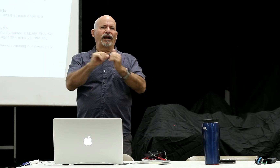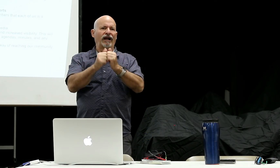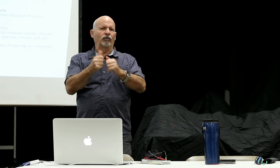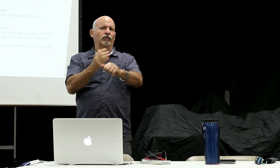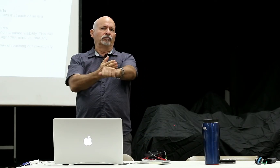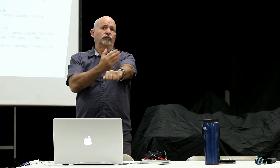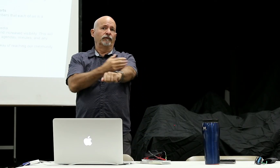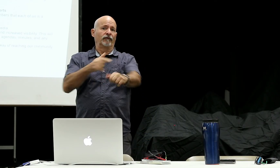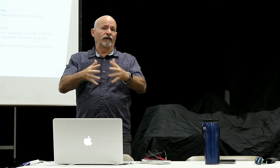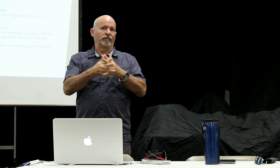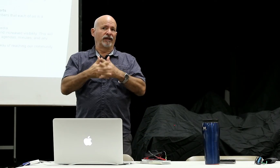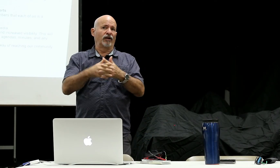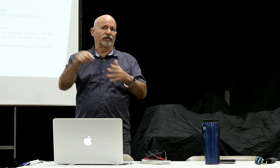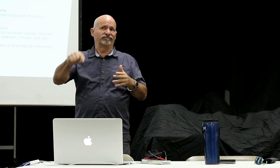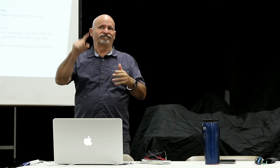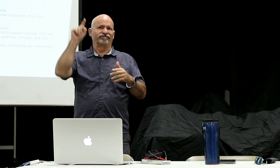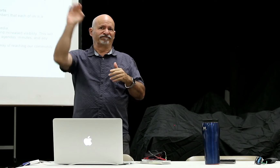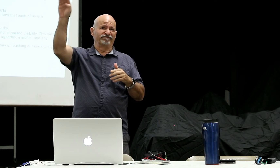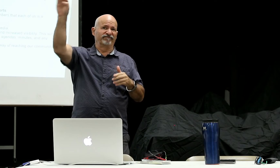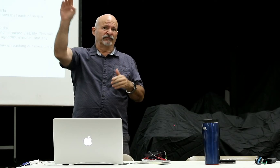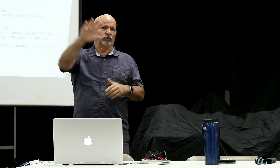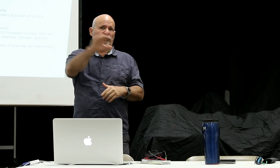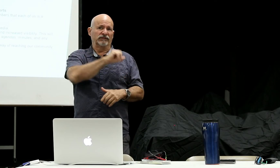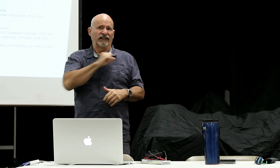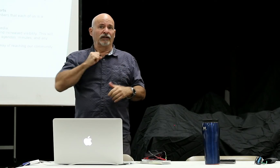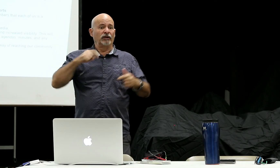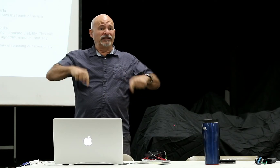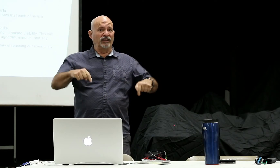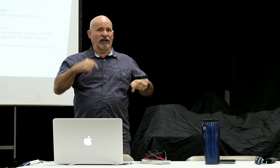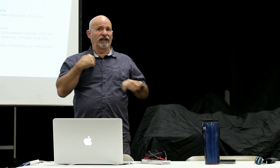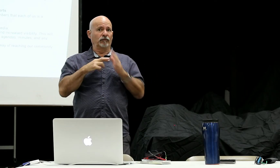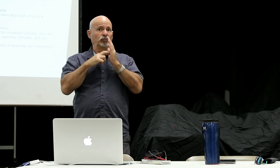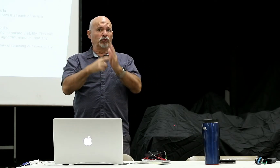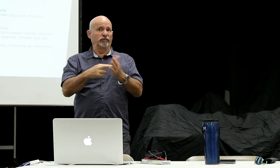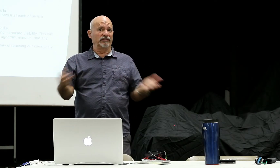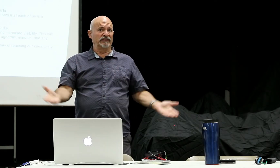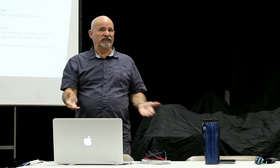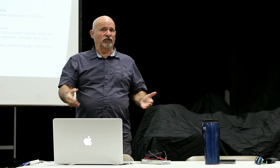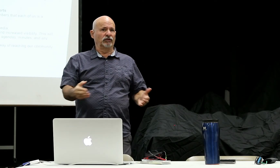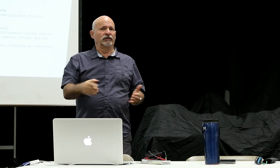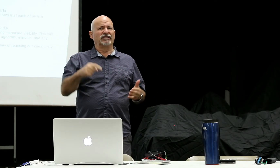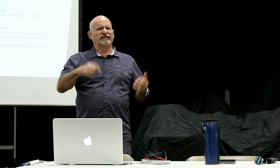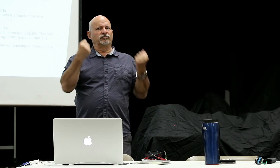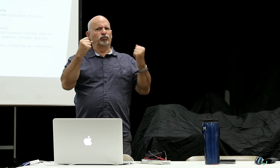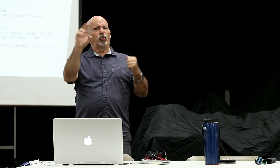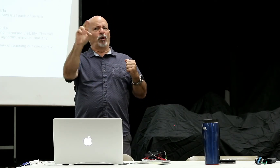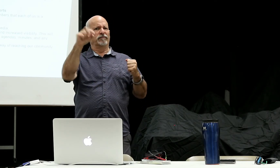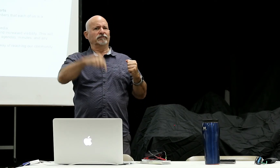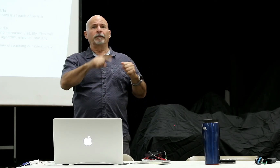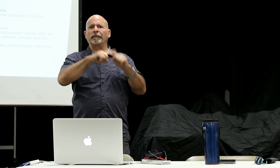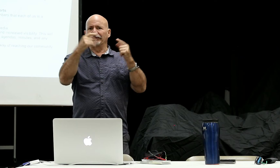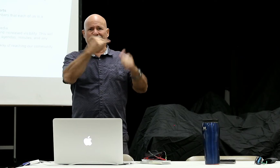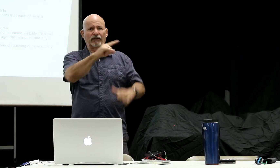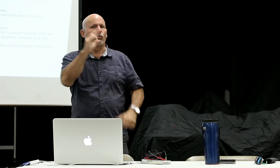And I don't think they should be. So it's that domino effect that you mentioned, right? Having to try to clean that up